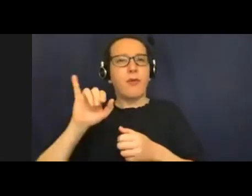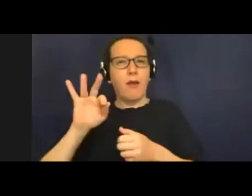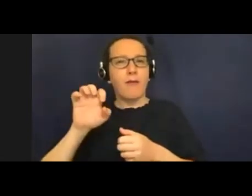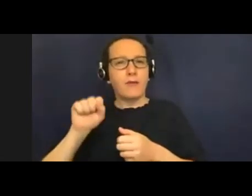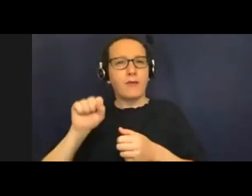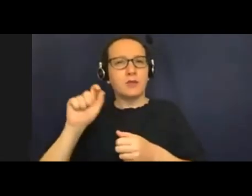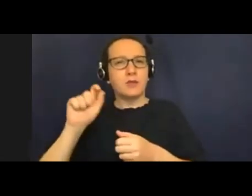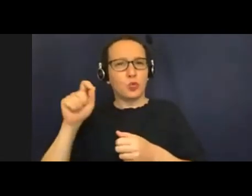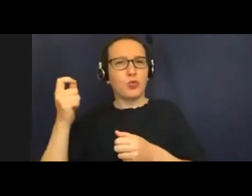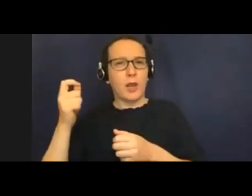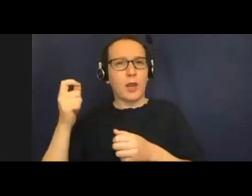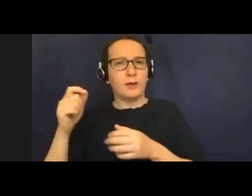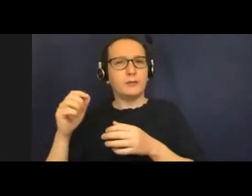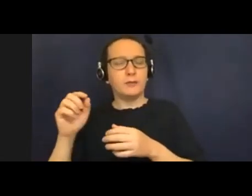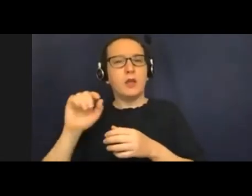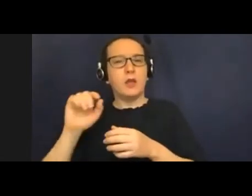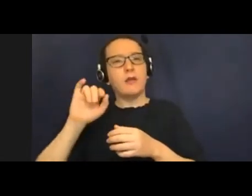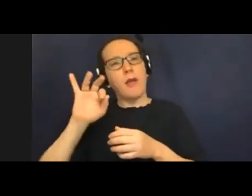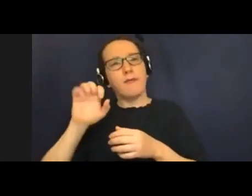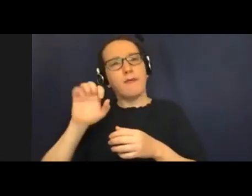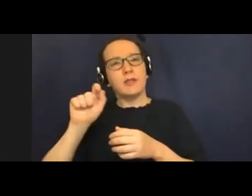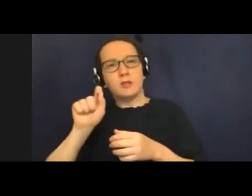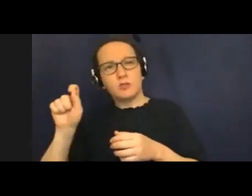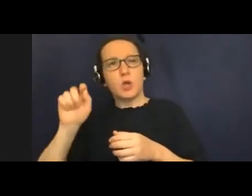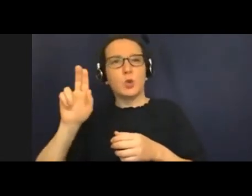December 2018